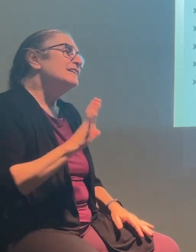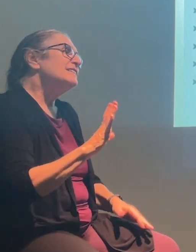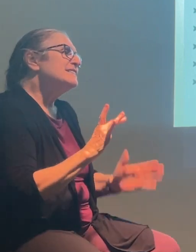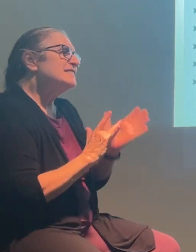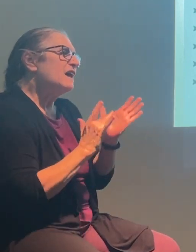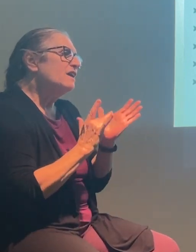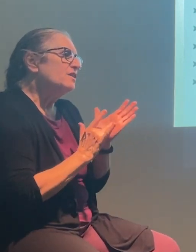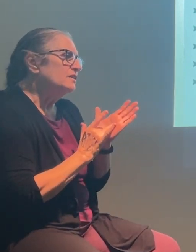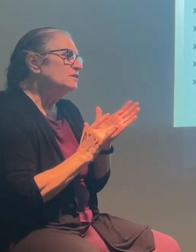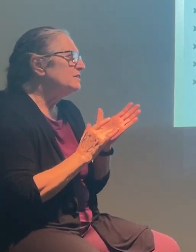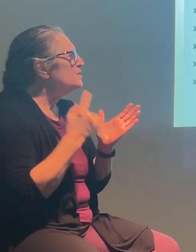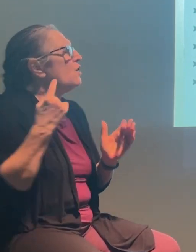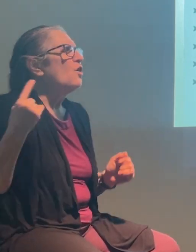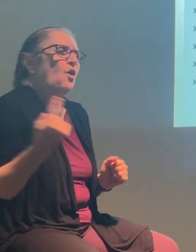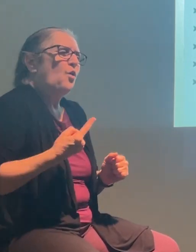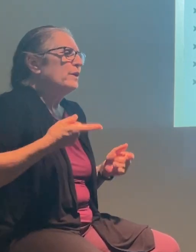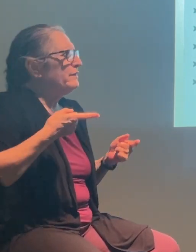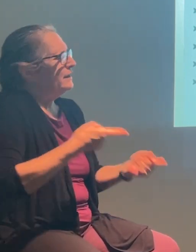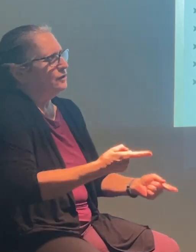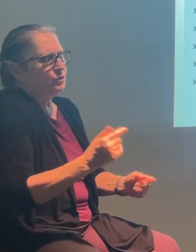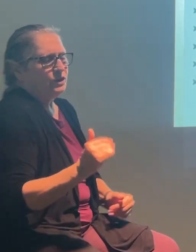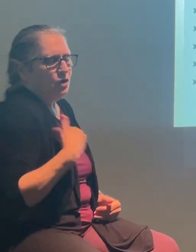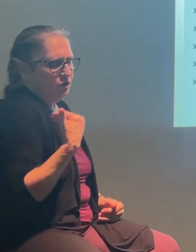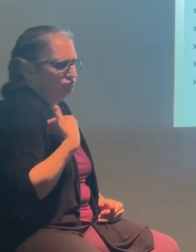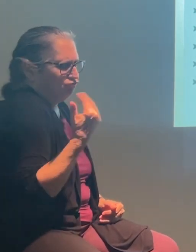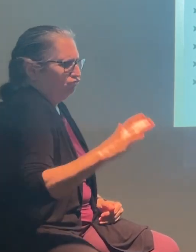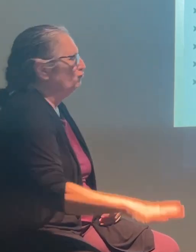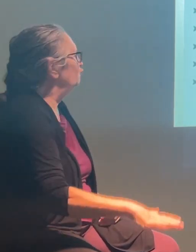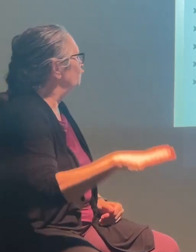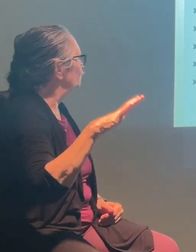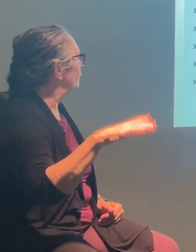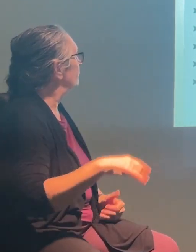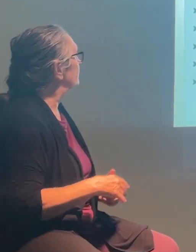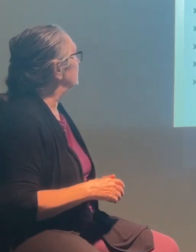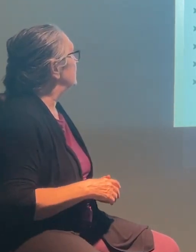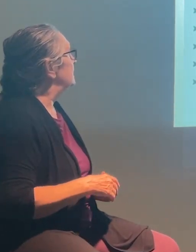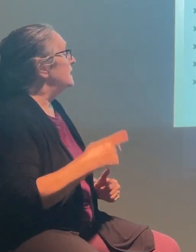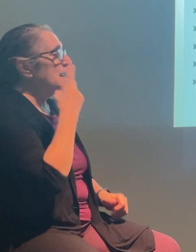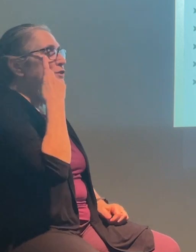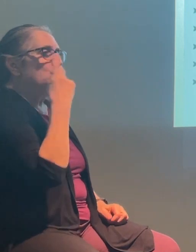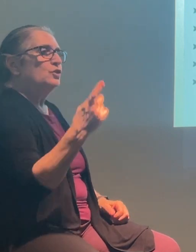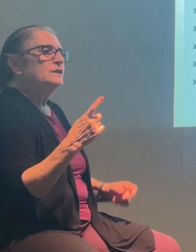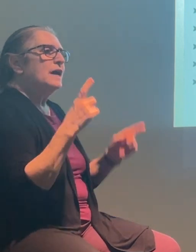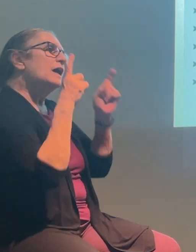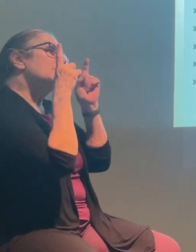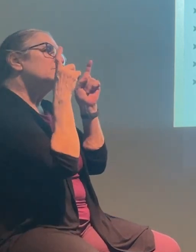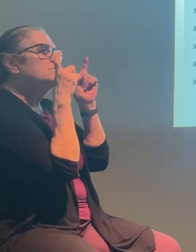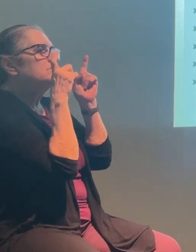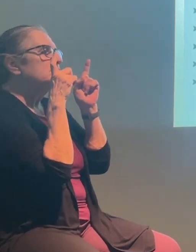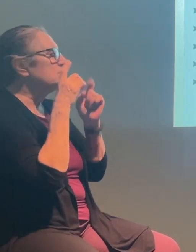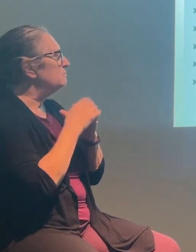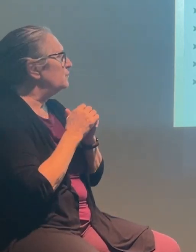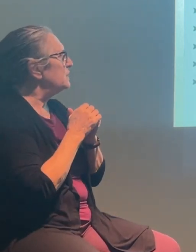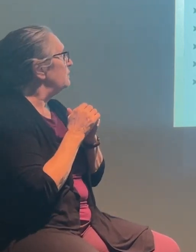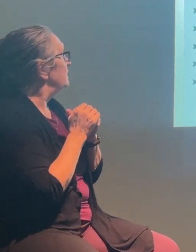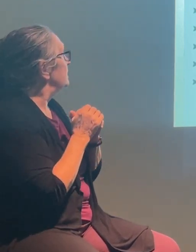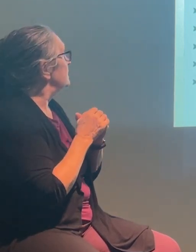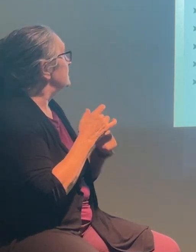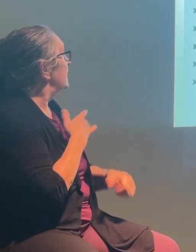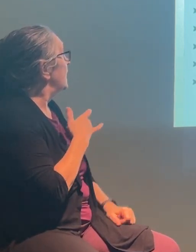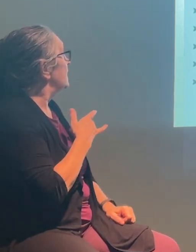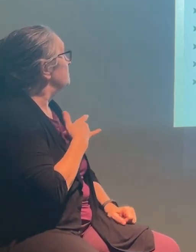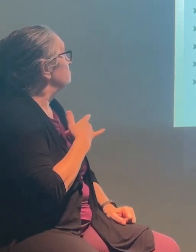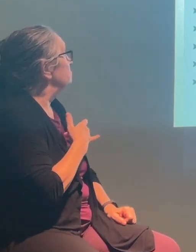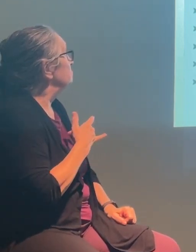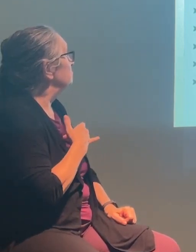somewhat present as a child. He looked at photography as eye art. He said there's no difference with that and a